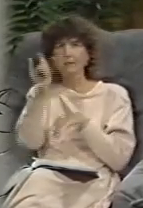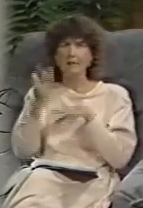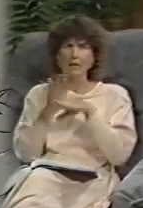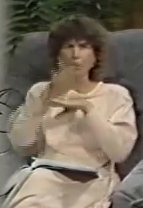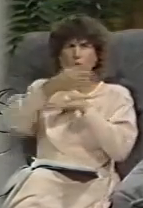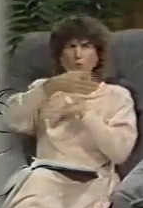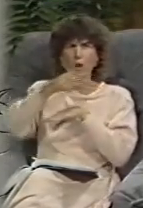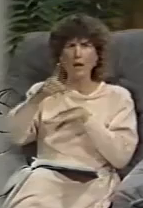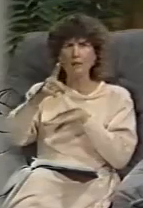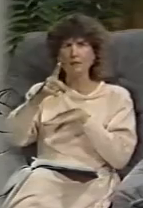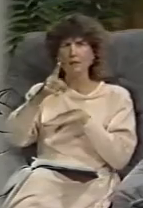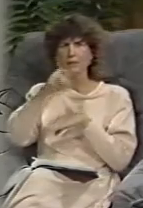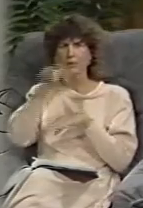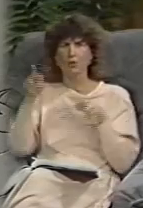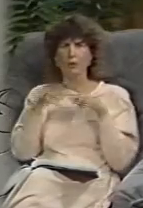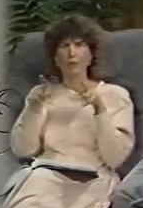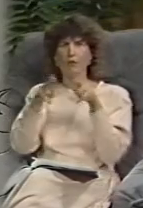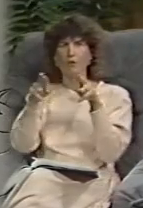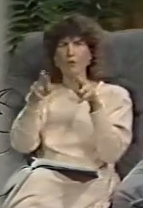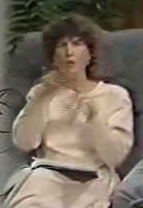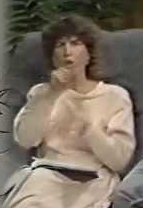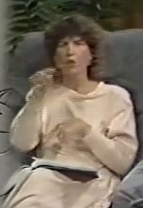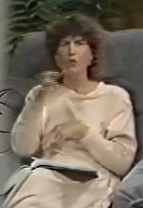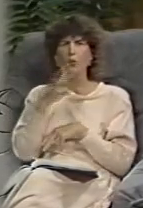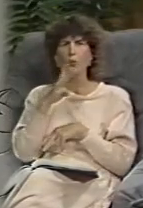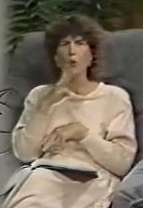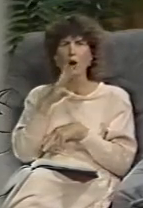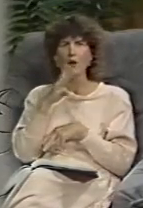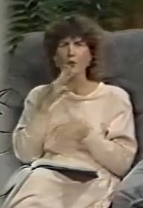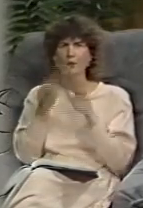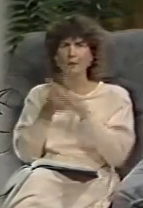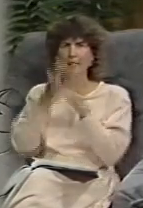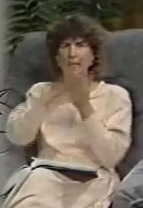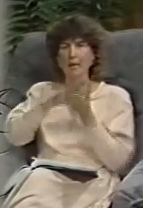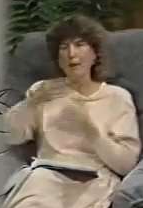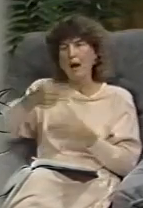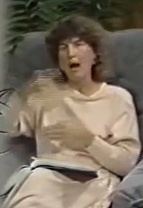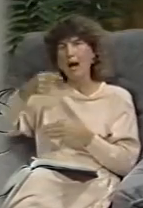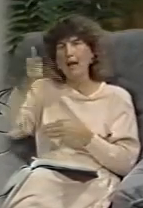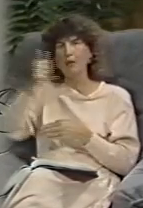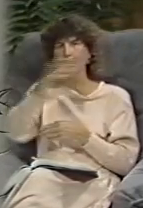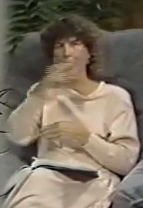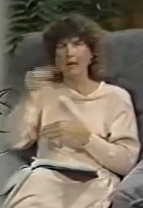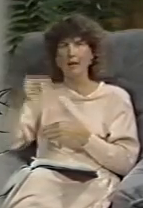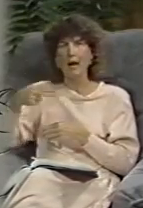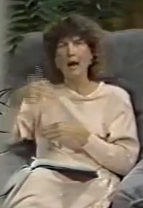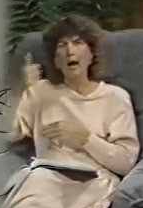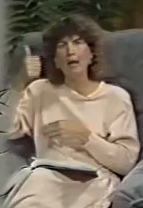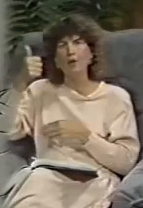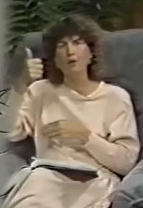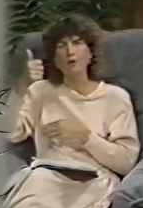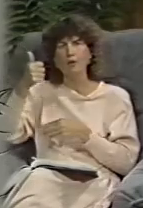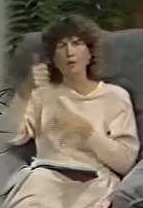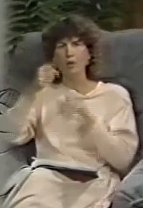As they crossed the river, the water became higher and higher.